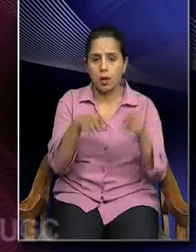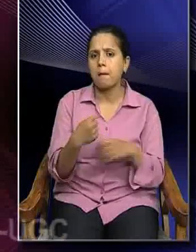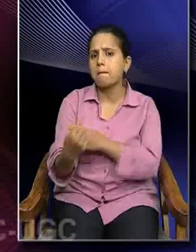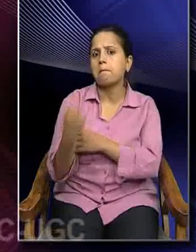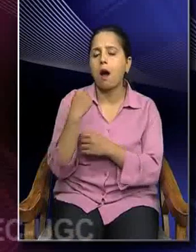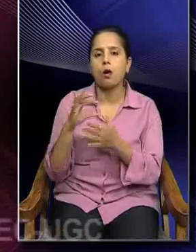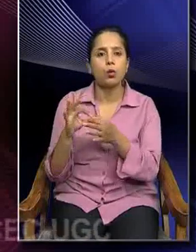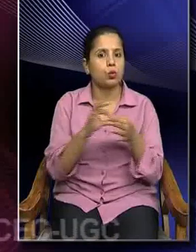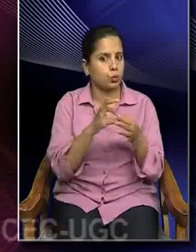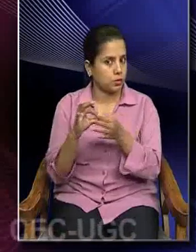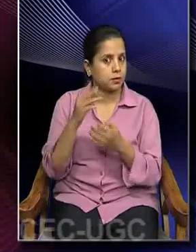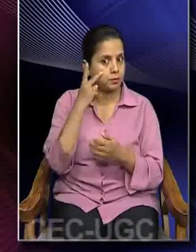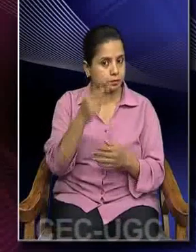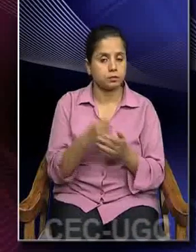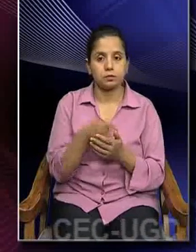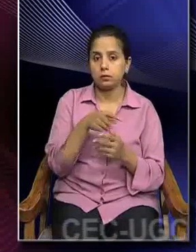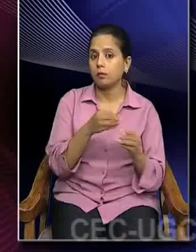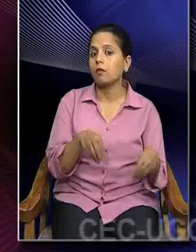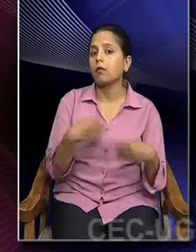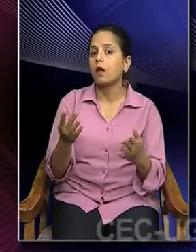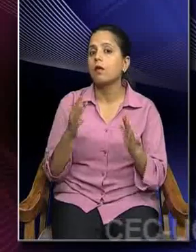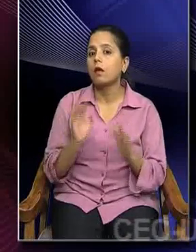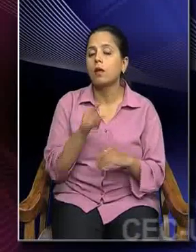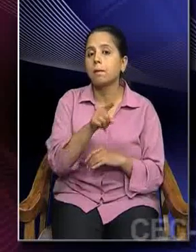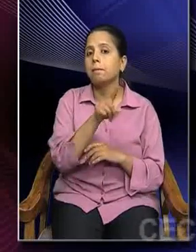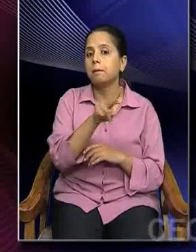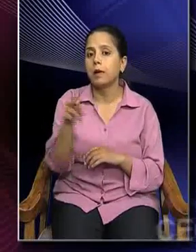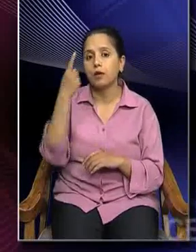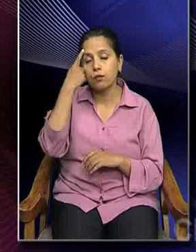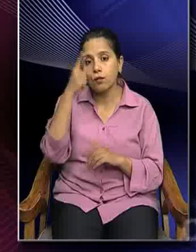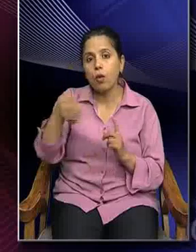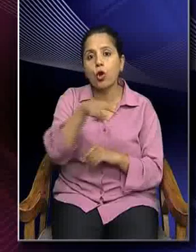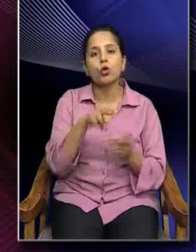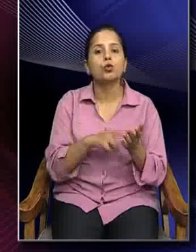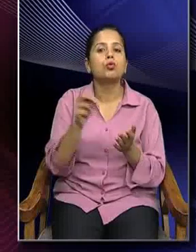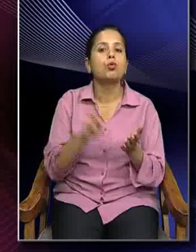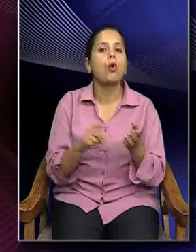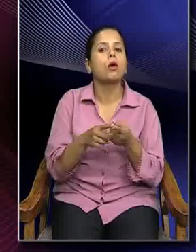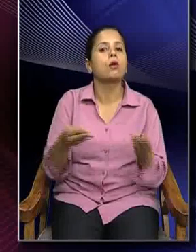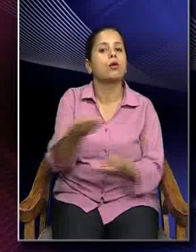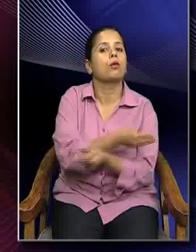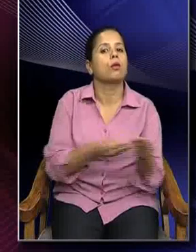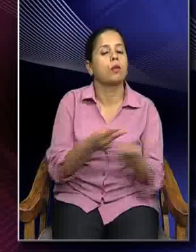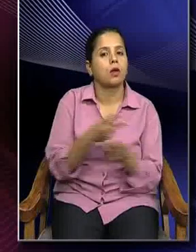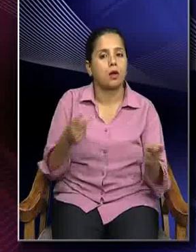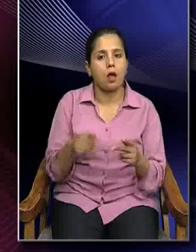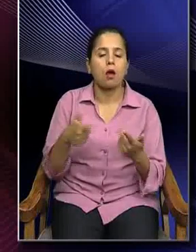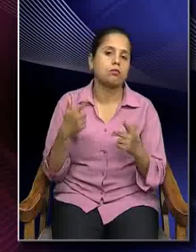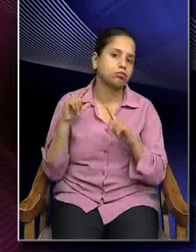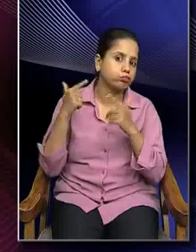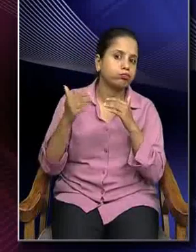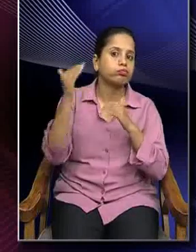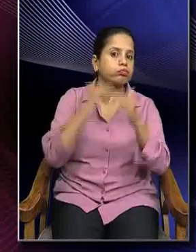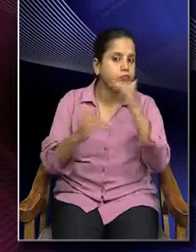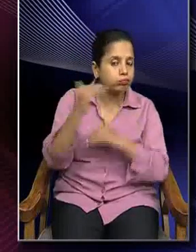relation, as this provides the means for a known economic form of dominance and hierarchy.